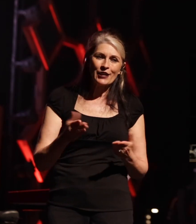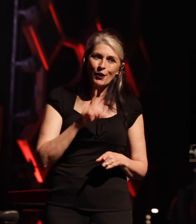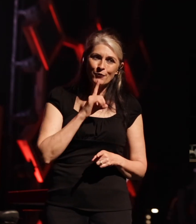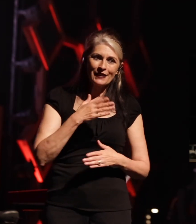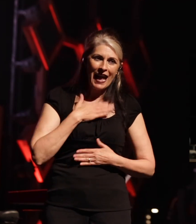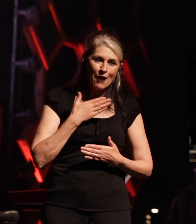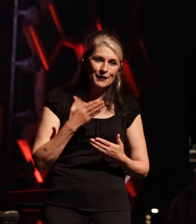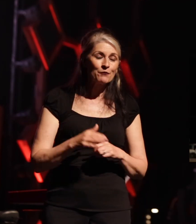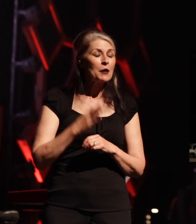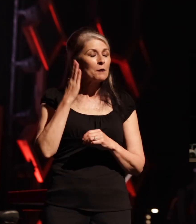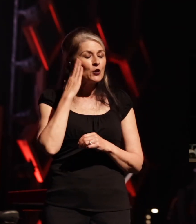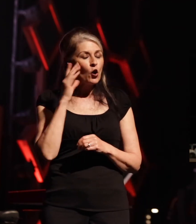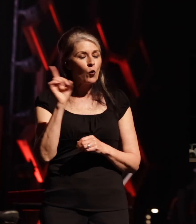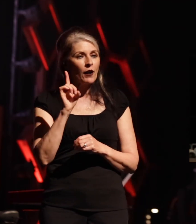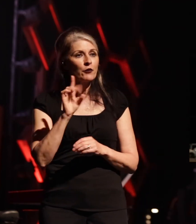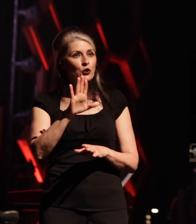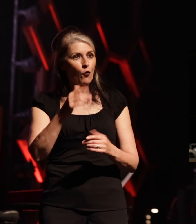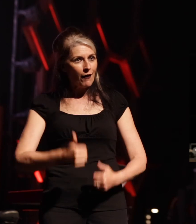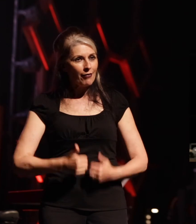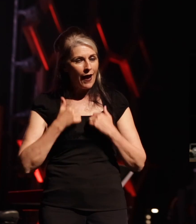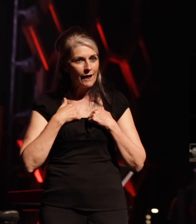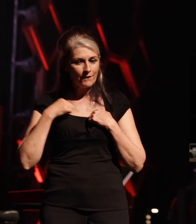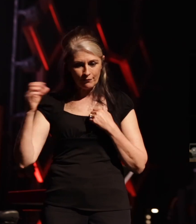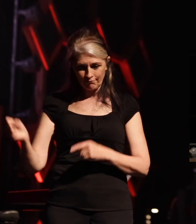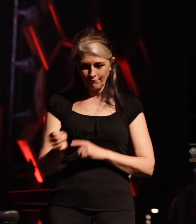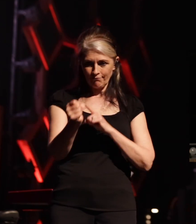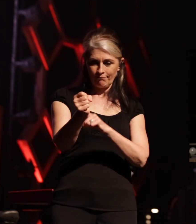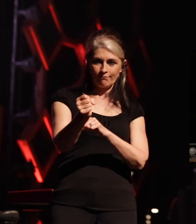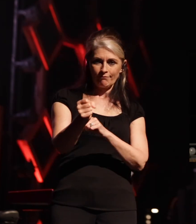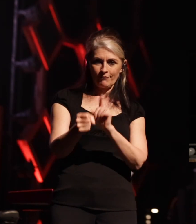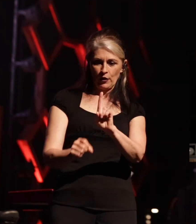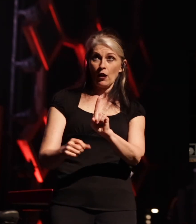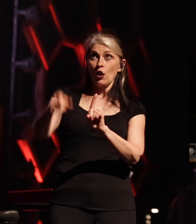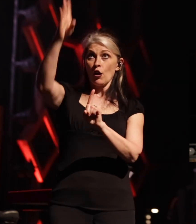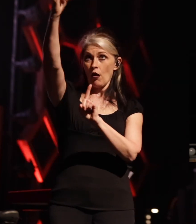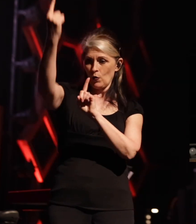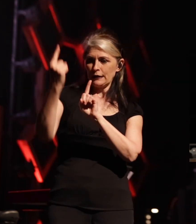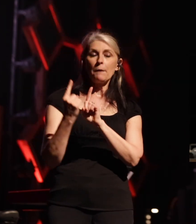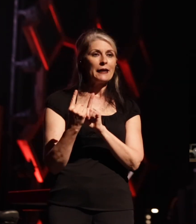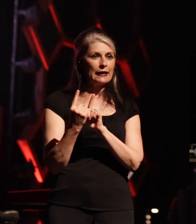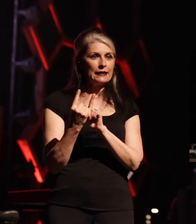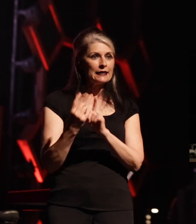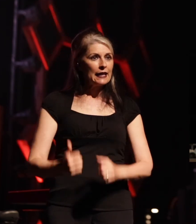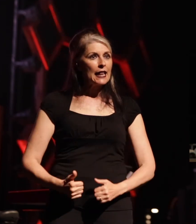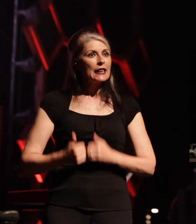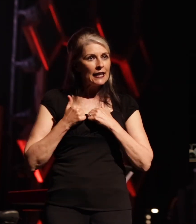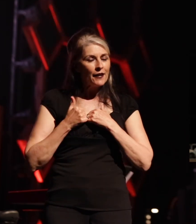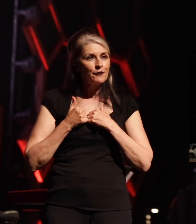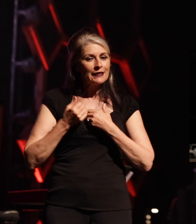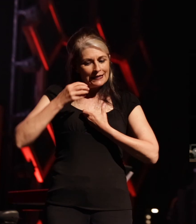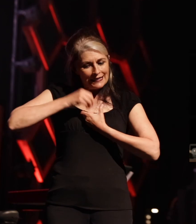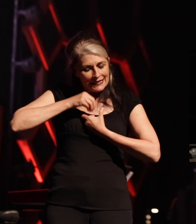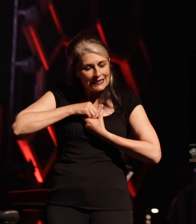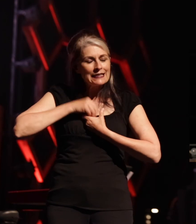life, God wants to meet with you too. He wants to dwell in your life. And maybe this is the time in your life where you let